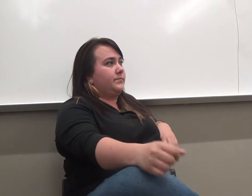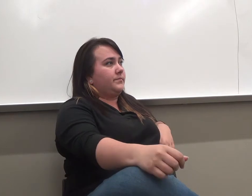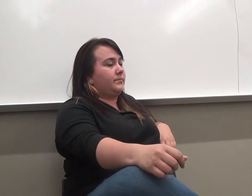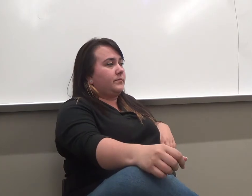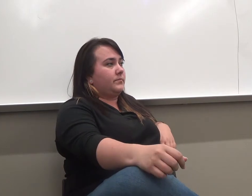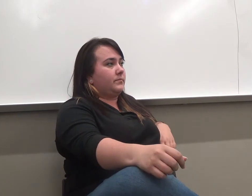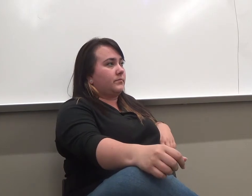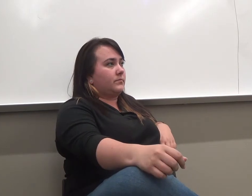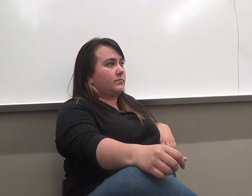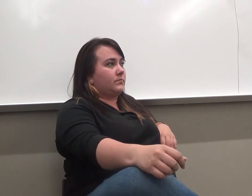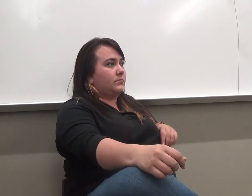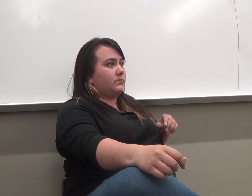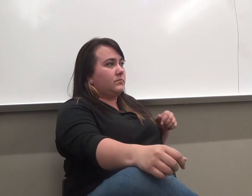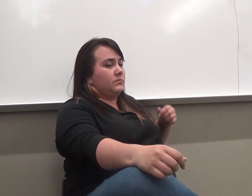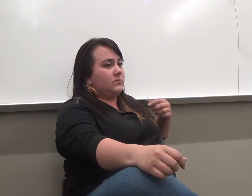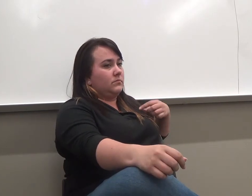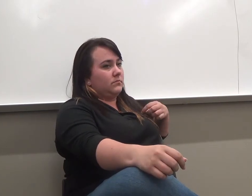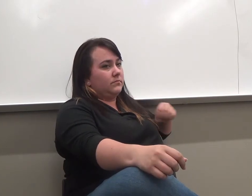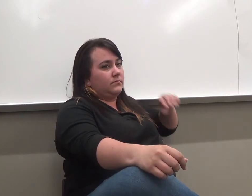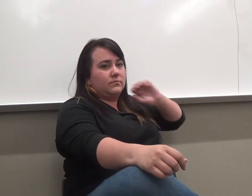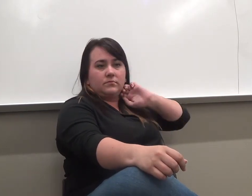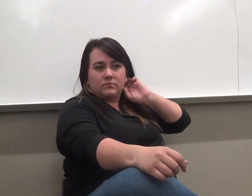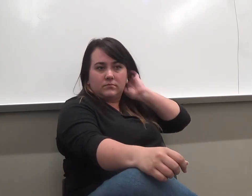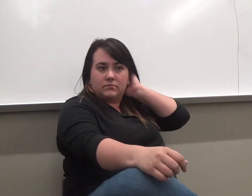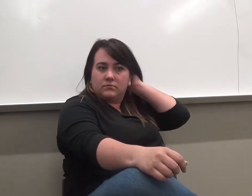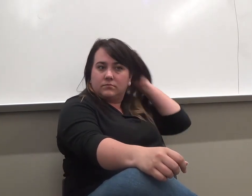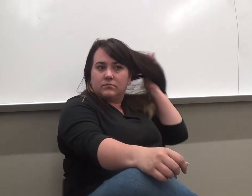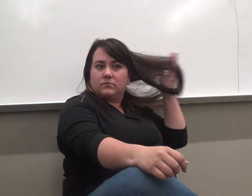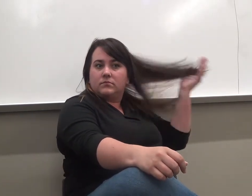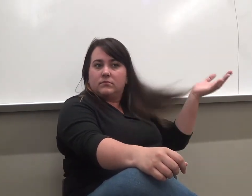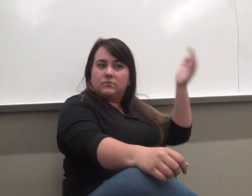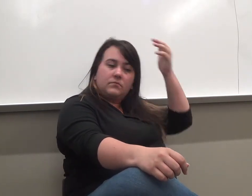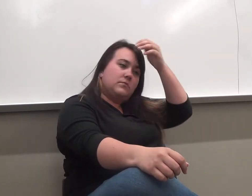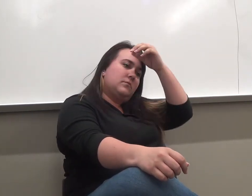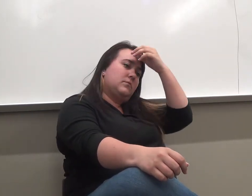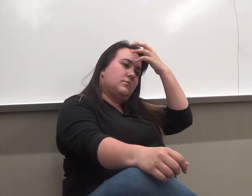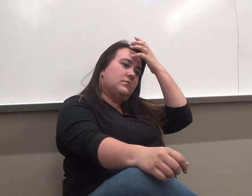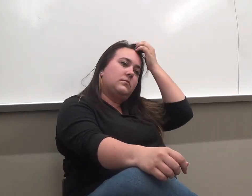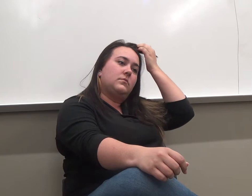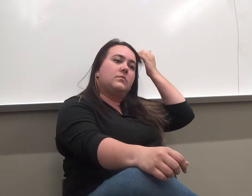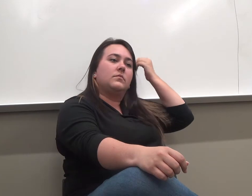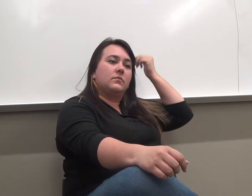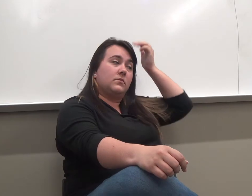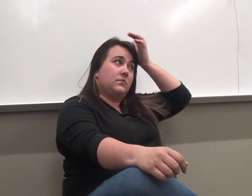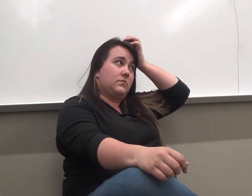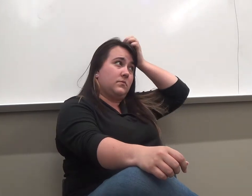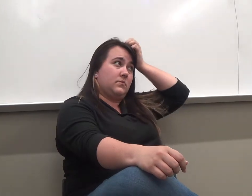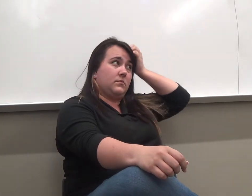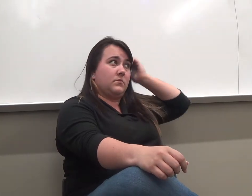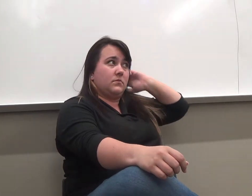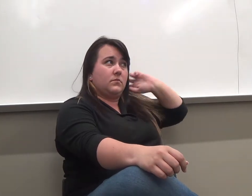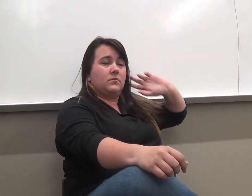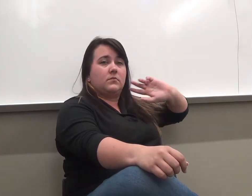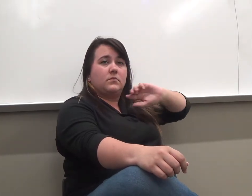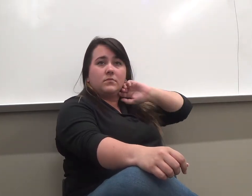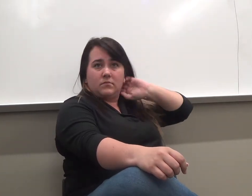Yeah, maybe we could just do this. That might help, make that all do the same thing. Yeah, good, so